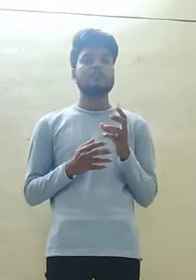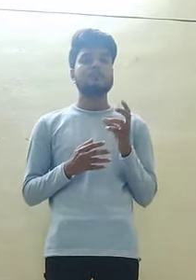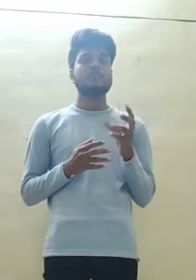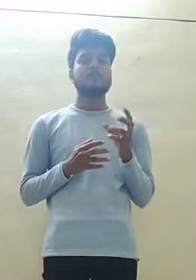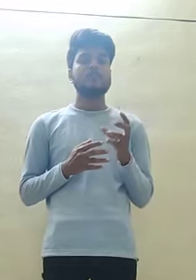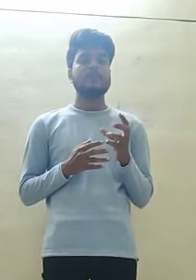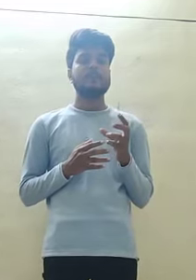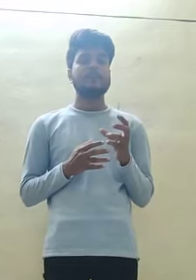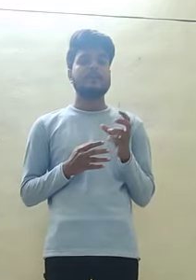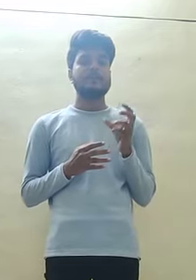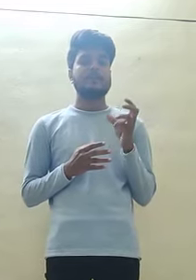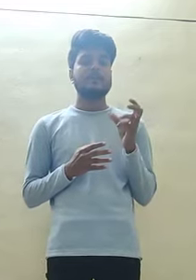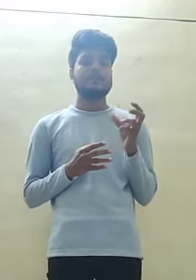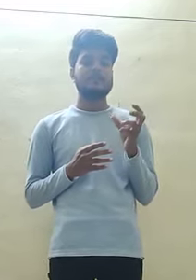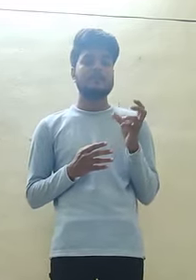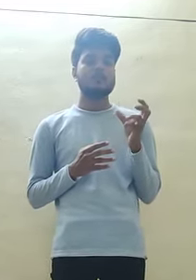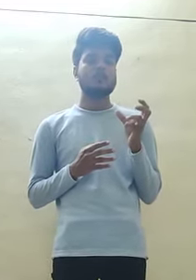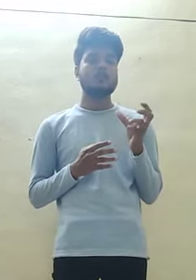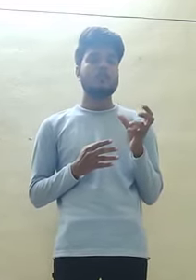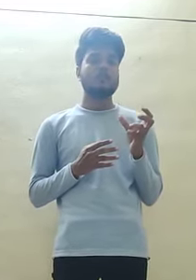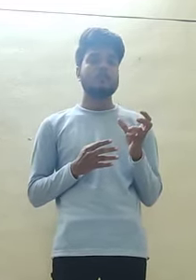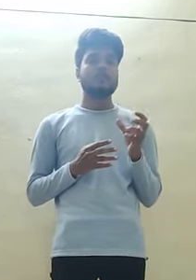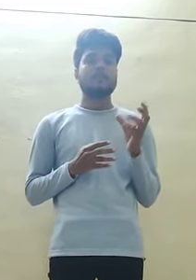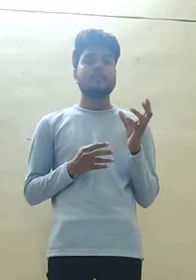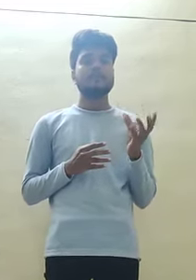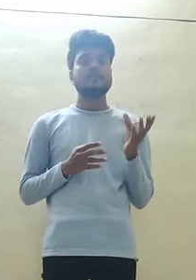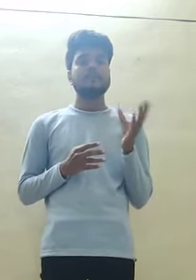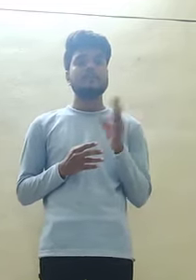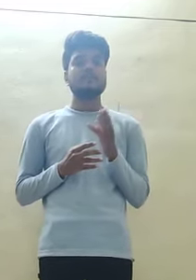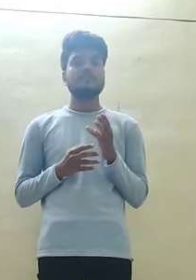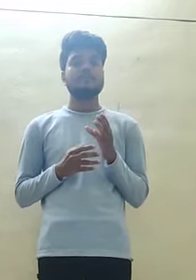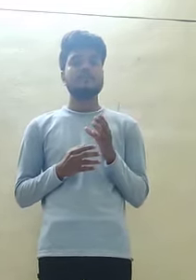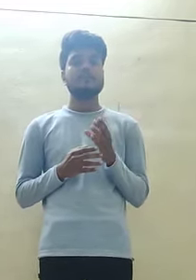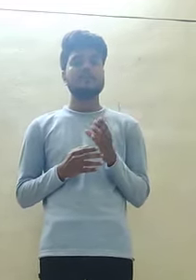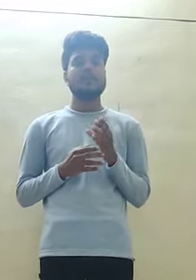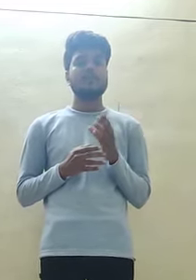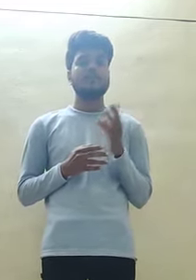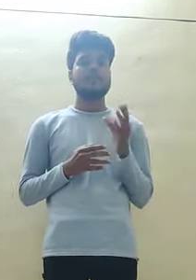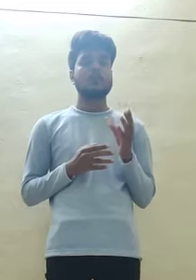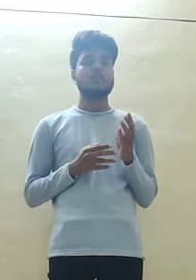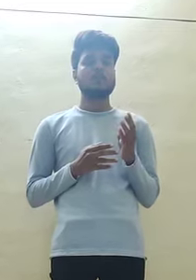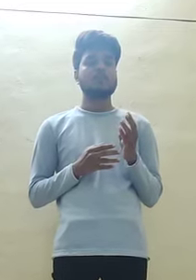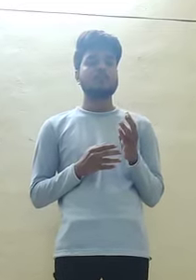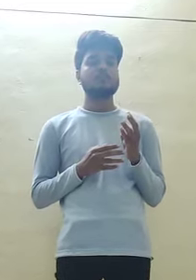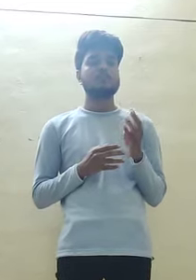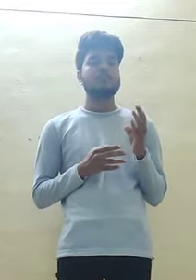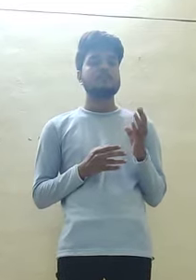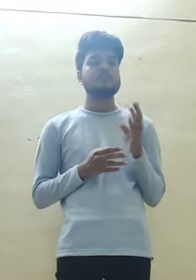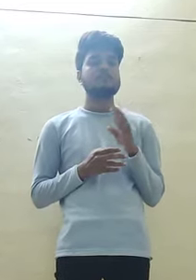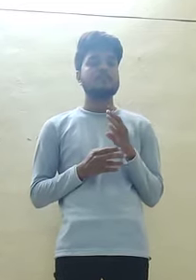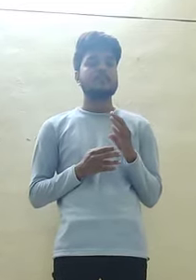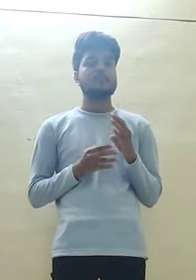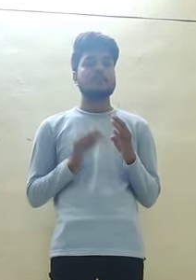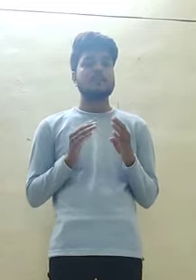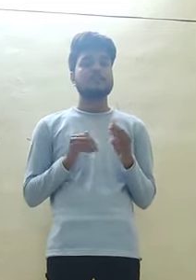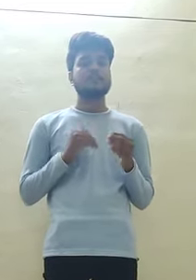in curly bracket as a code block, and then the return type of the anonymous function is the same as the